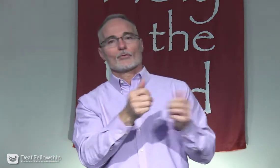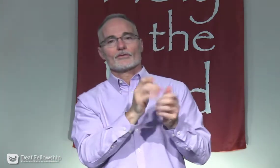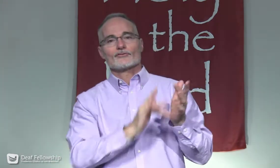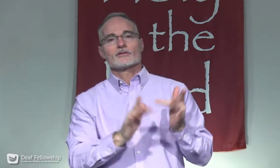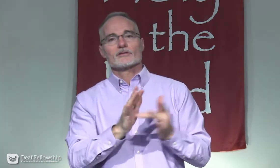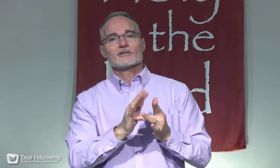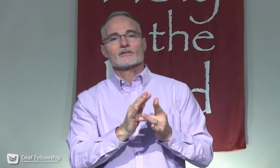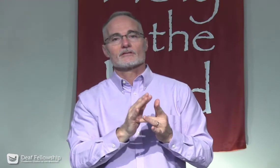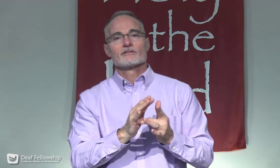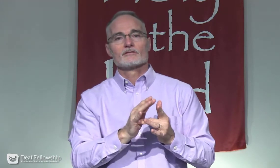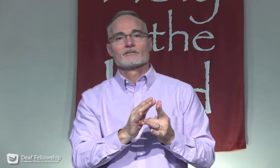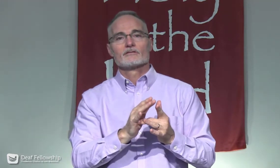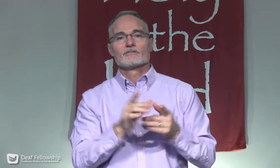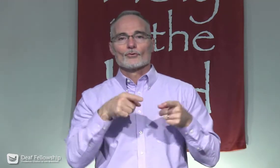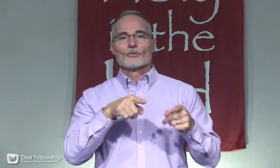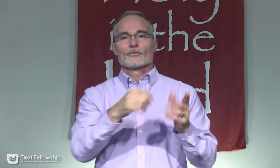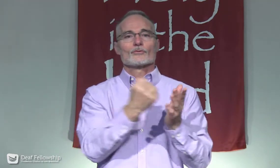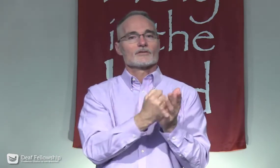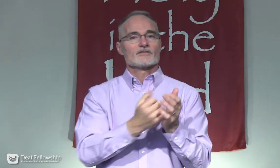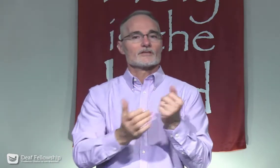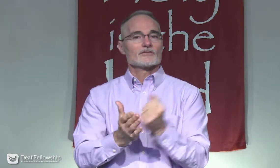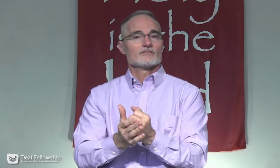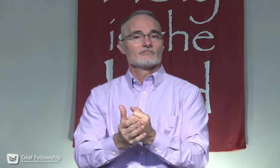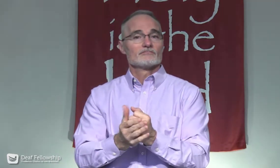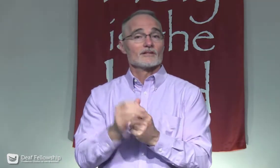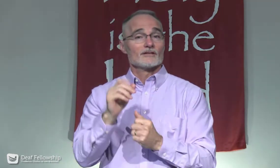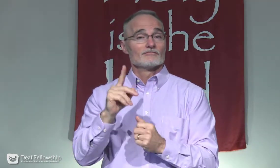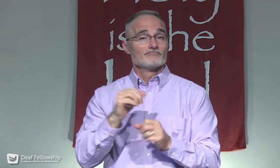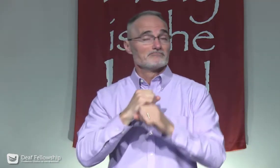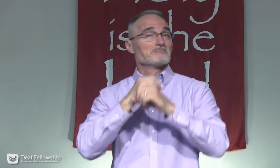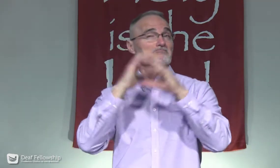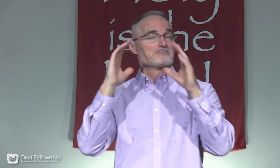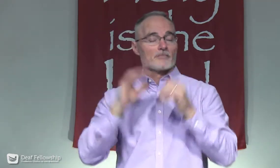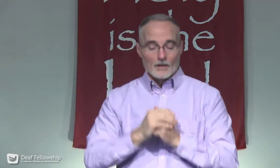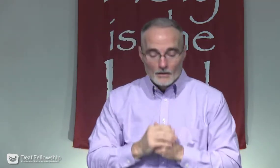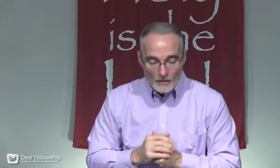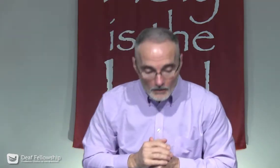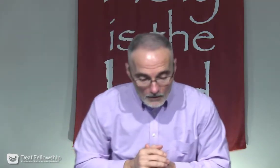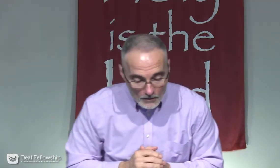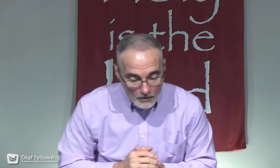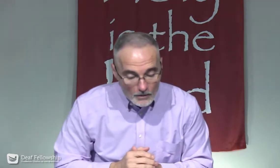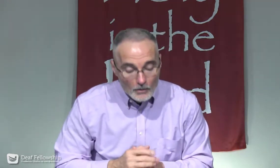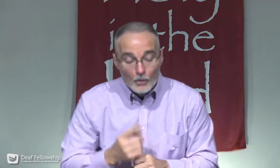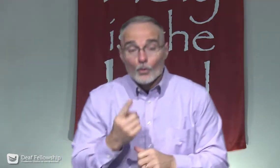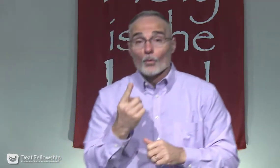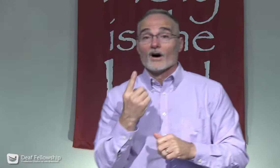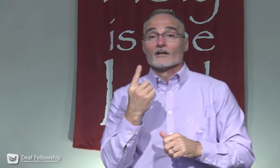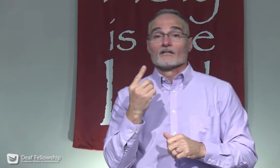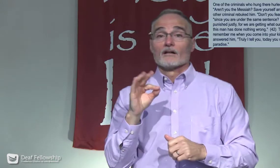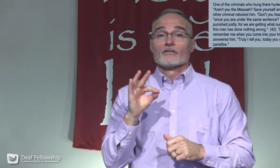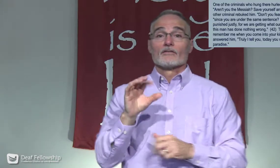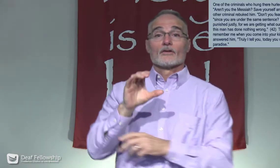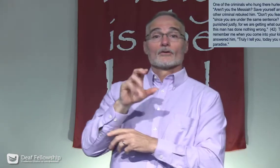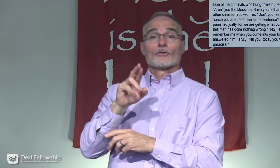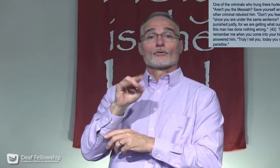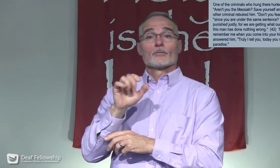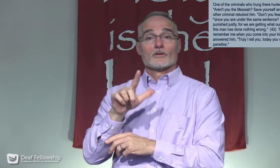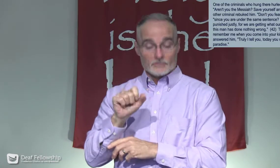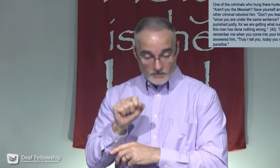guys who were there with Jesus also being crucified. Okay, so now that you have that image.